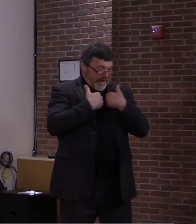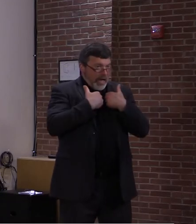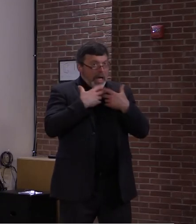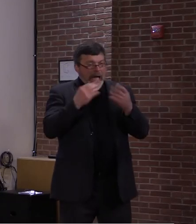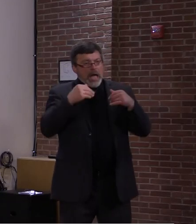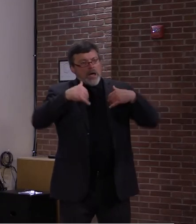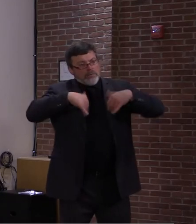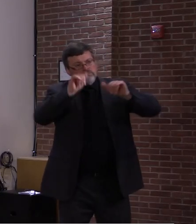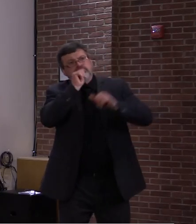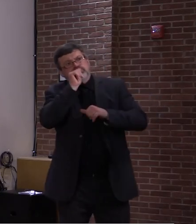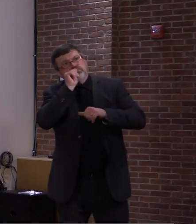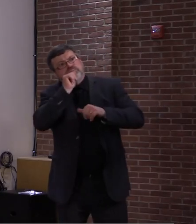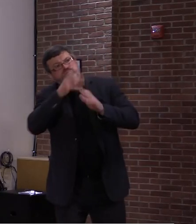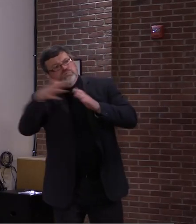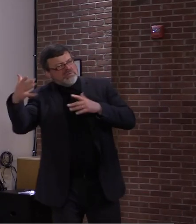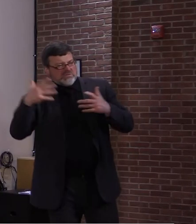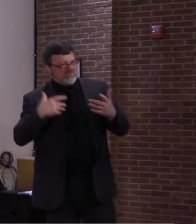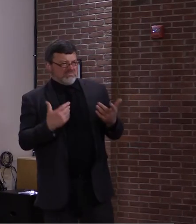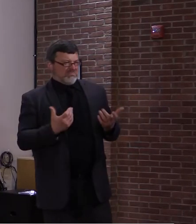Okay, thank you all.